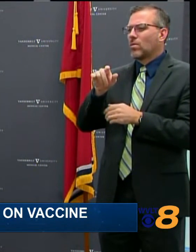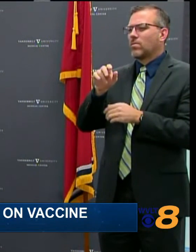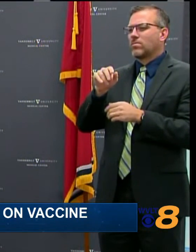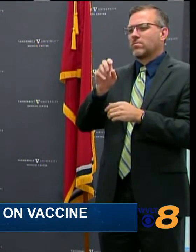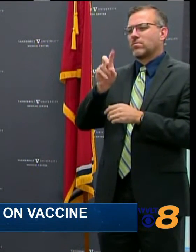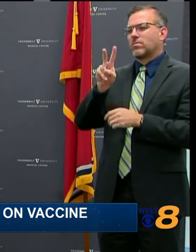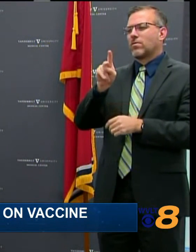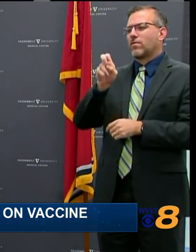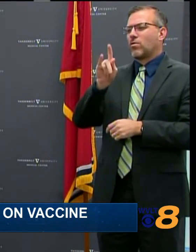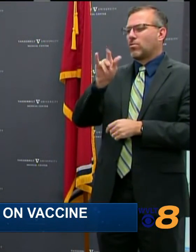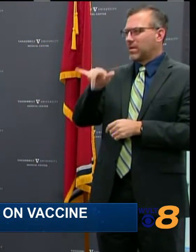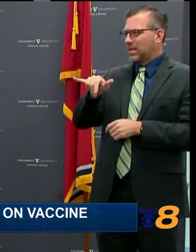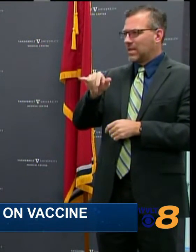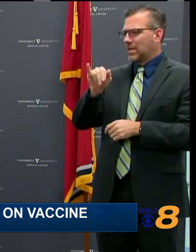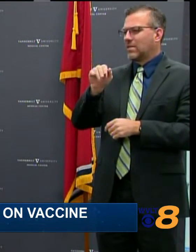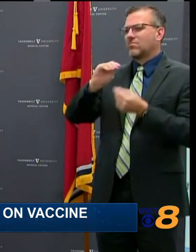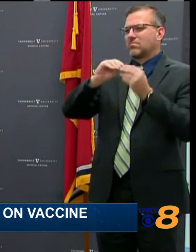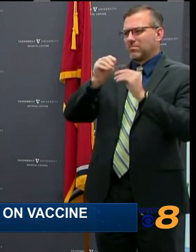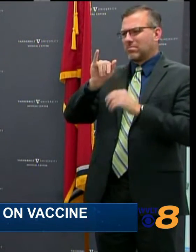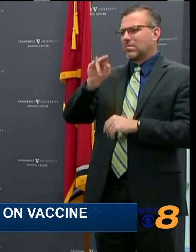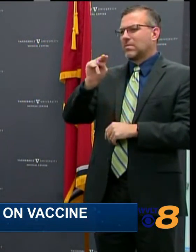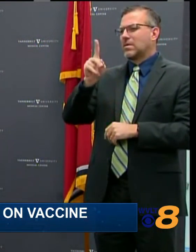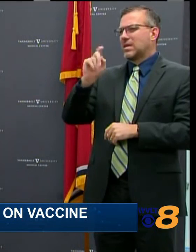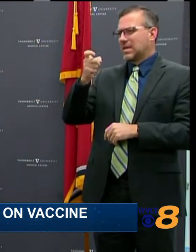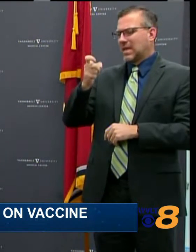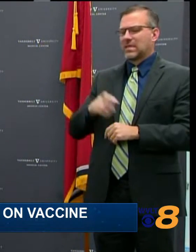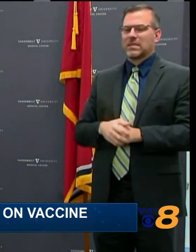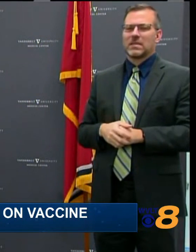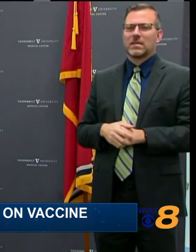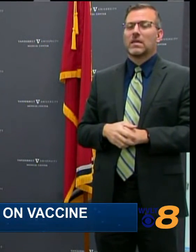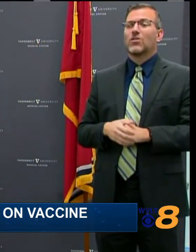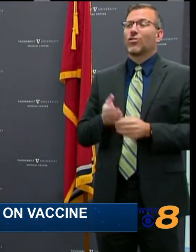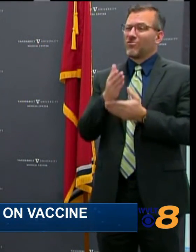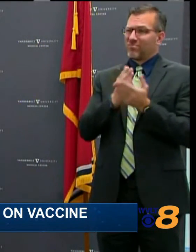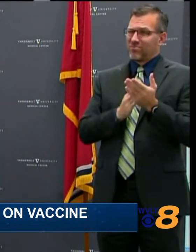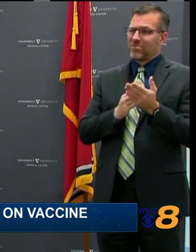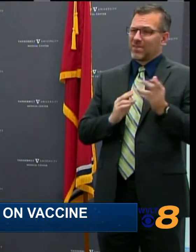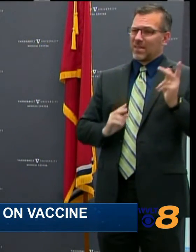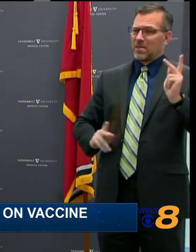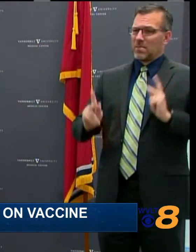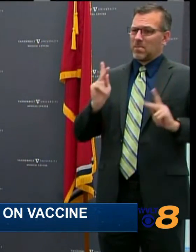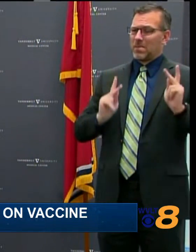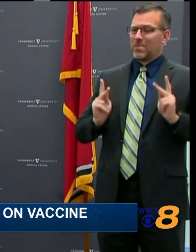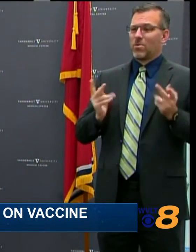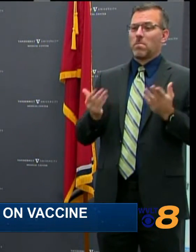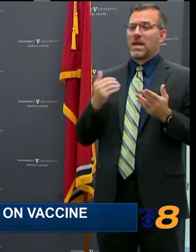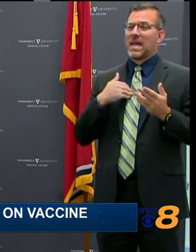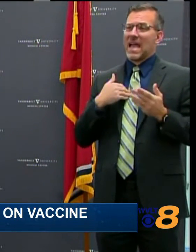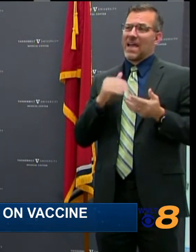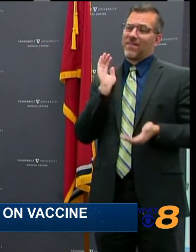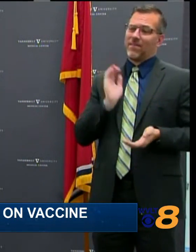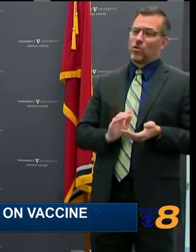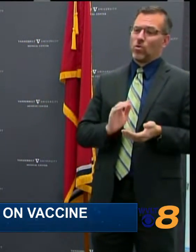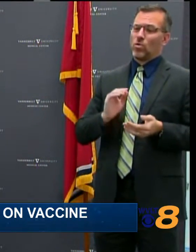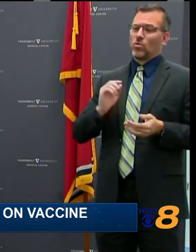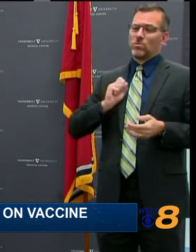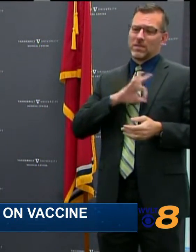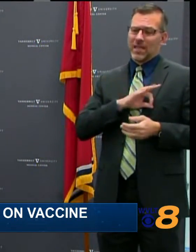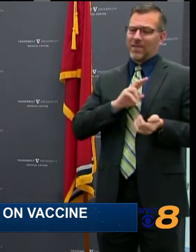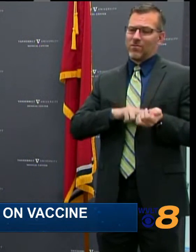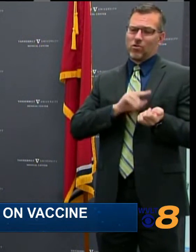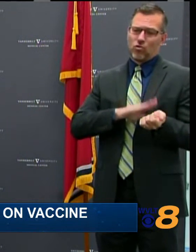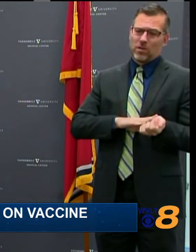want to prioritize those places that not only may not get them because they don't have as many healthcare workers or as high a population, but